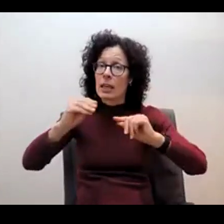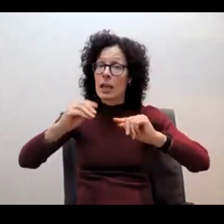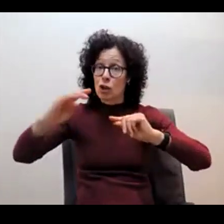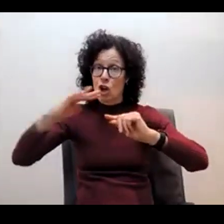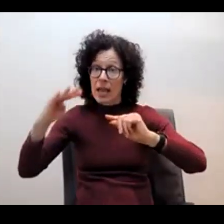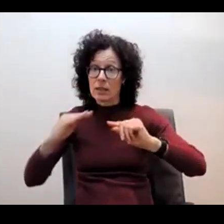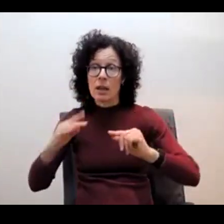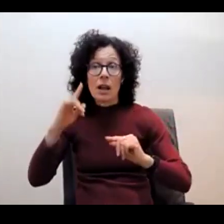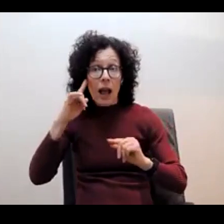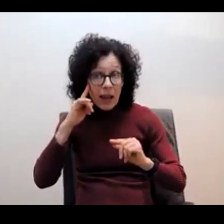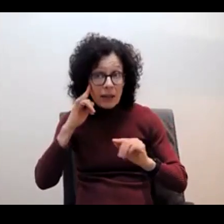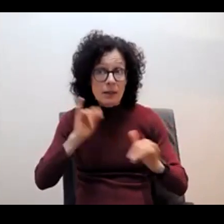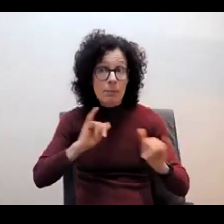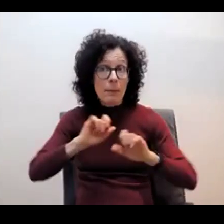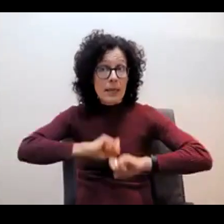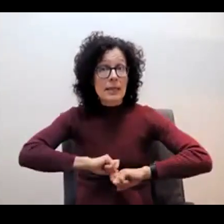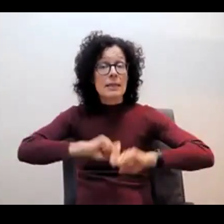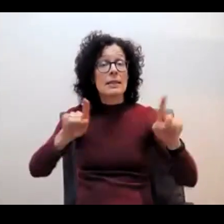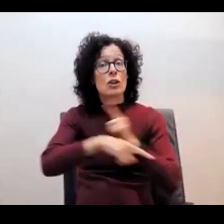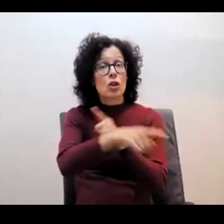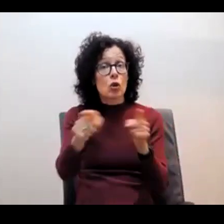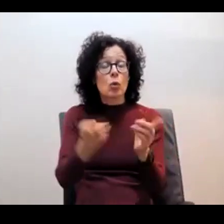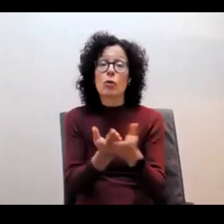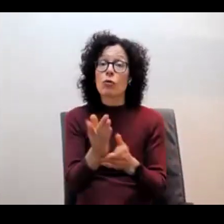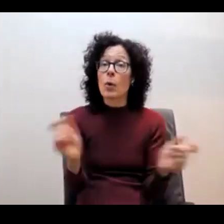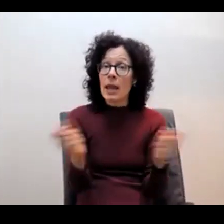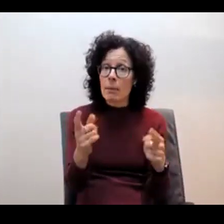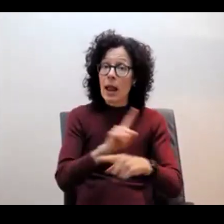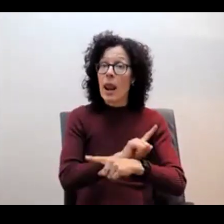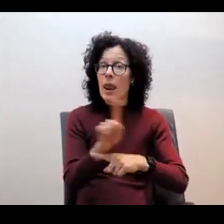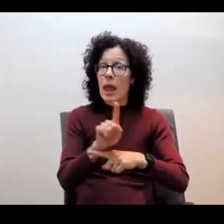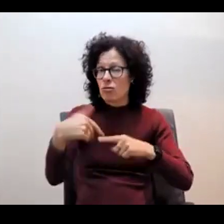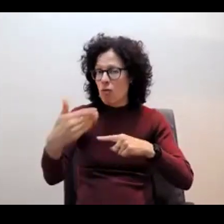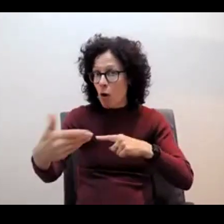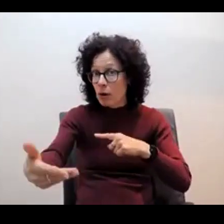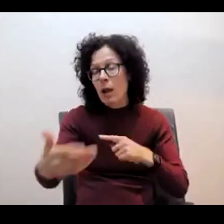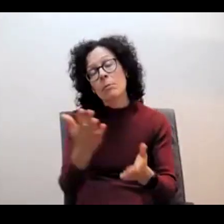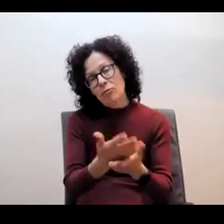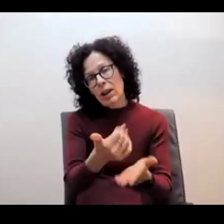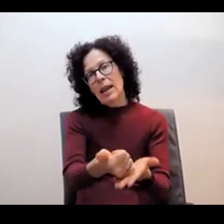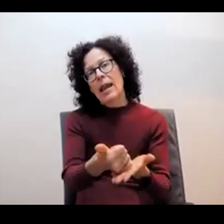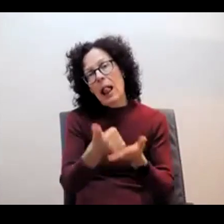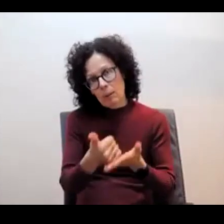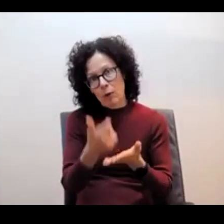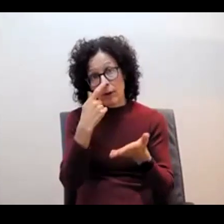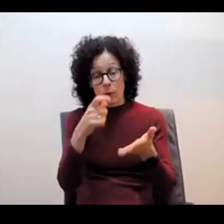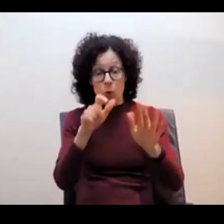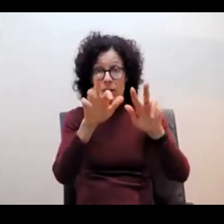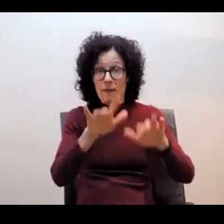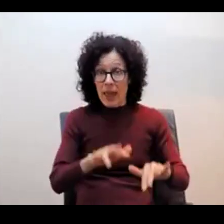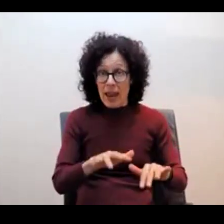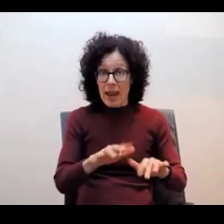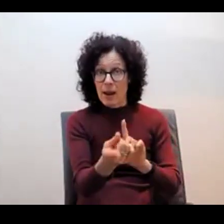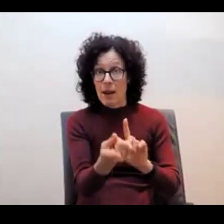possibly, I think, send that to everyone via email at a later point. And that would be helpful if you could complete that